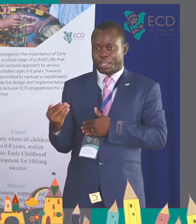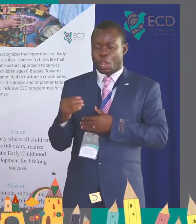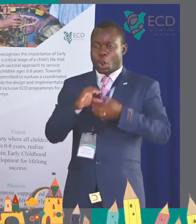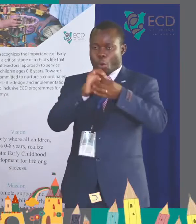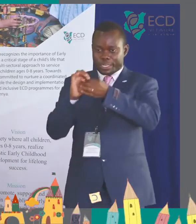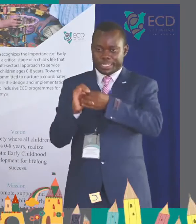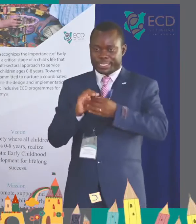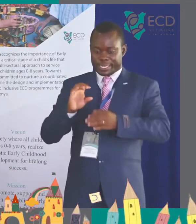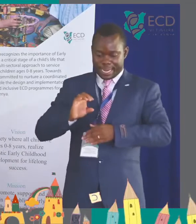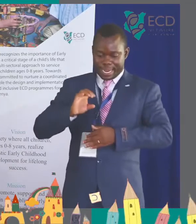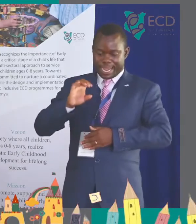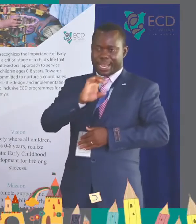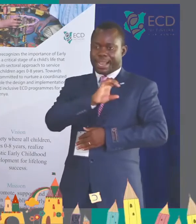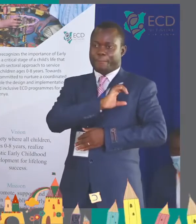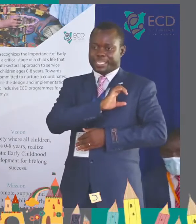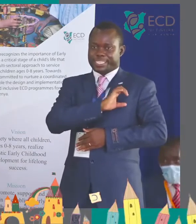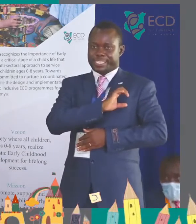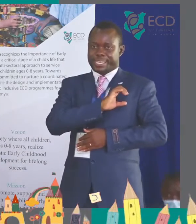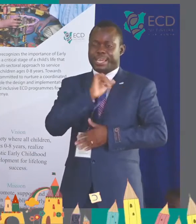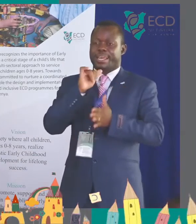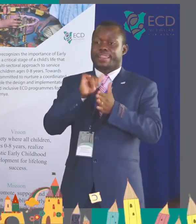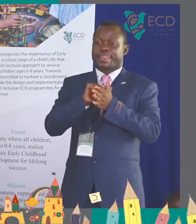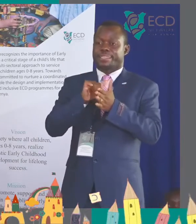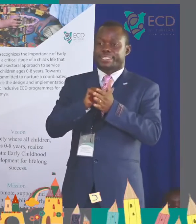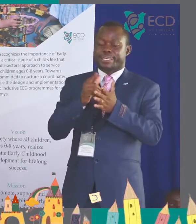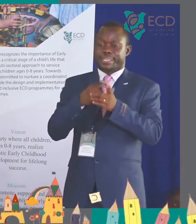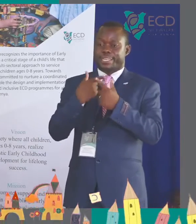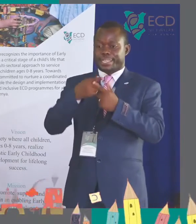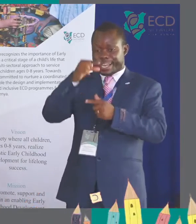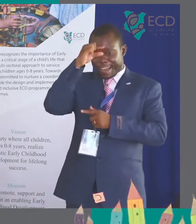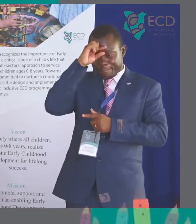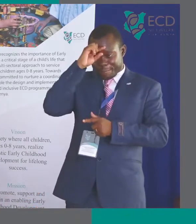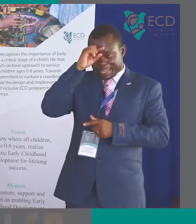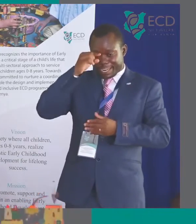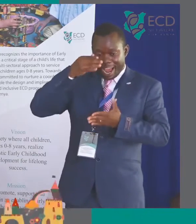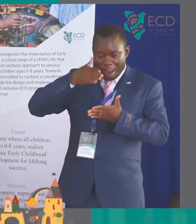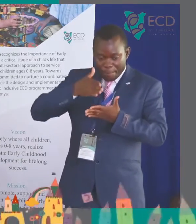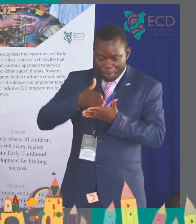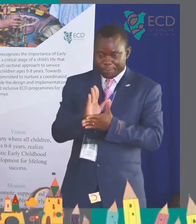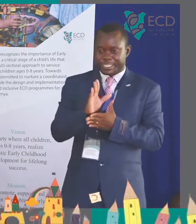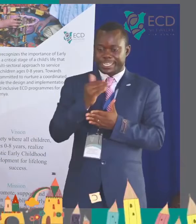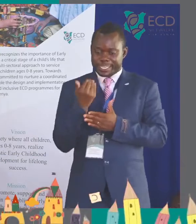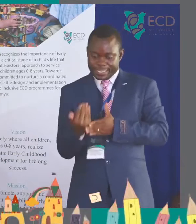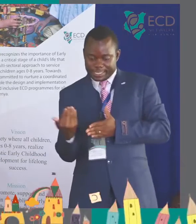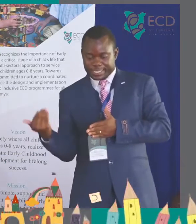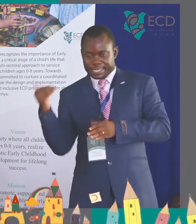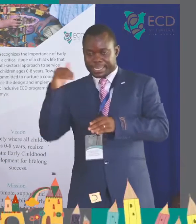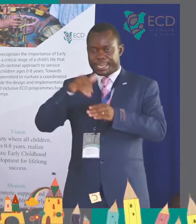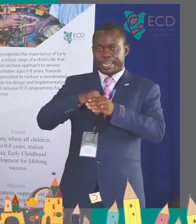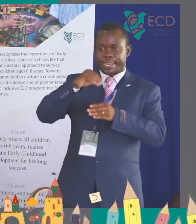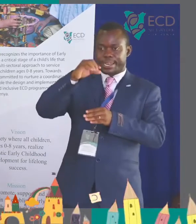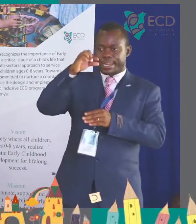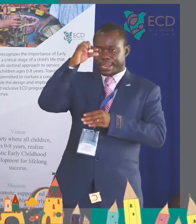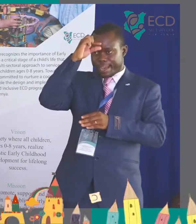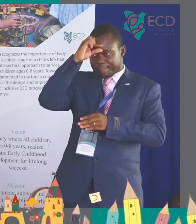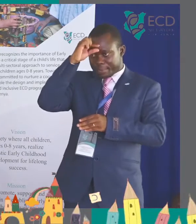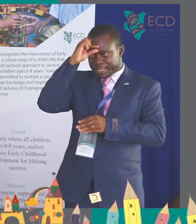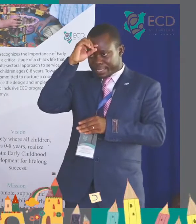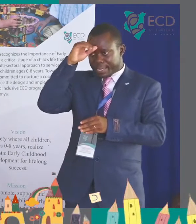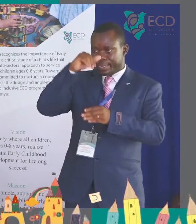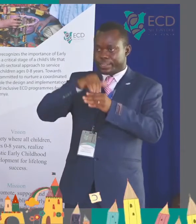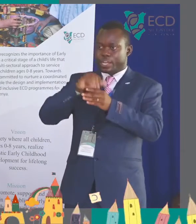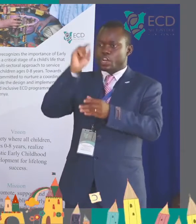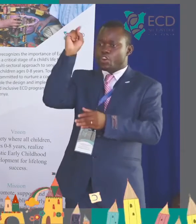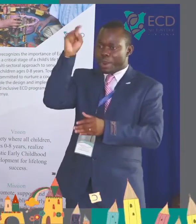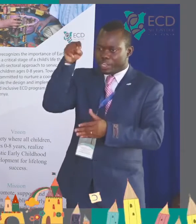coordinating committee. Our government also approved a policy entrenching ECD programs in government activities.